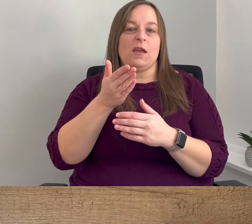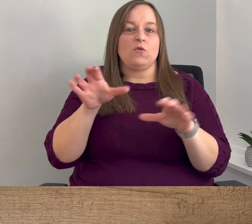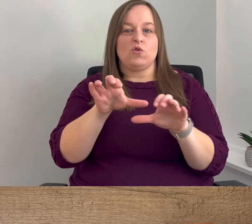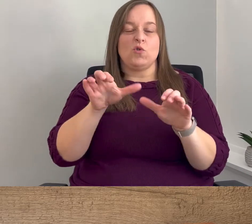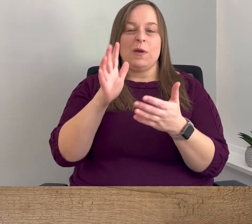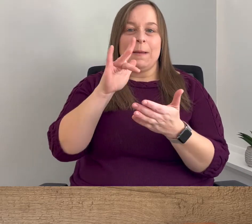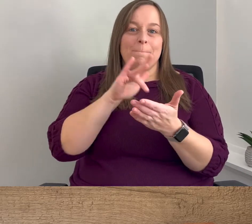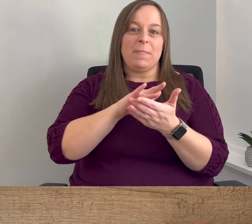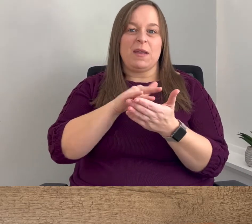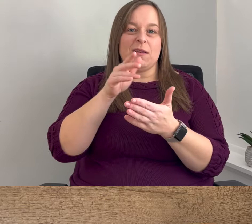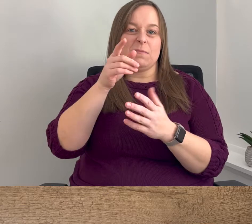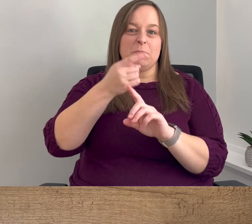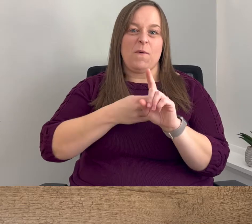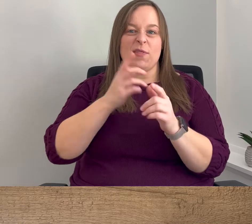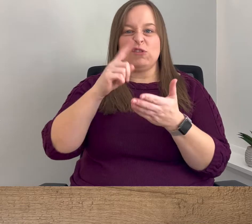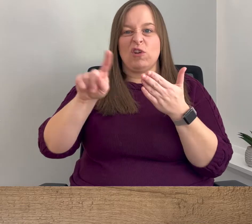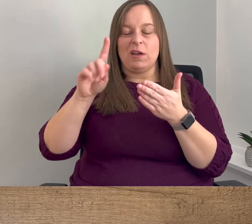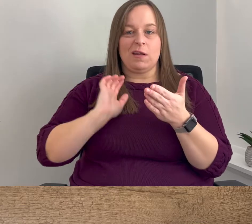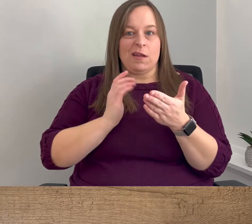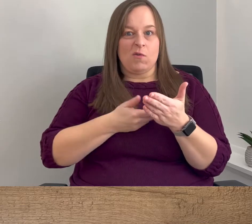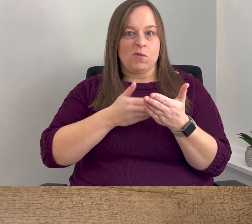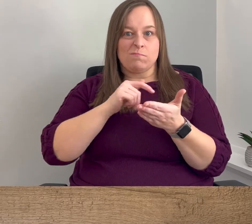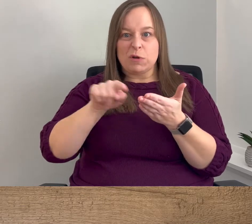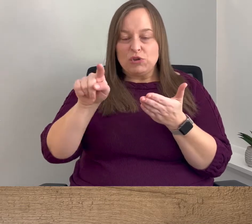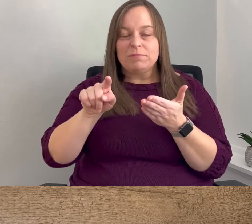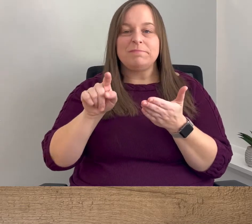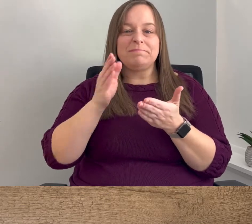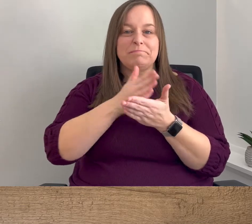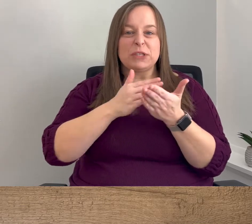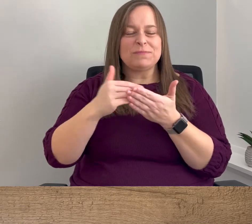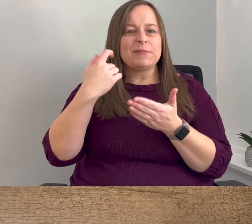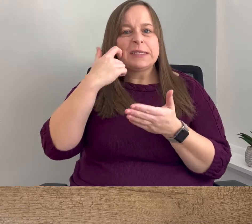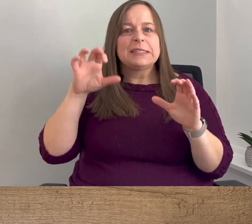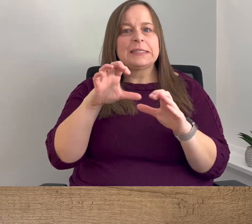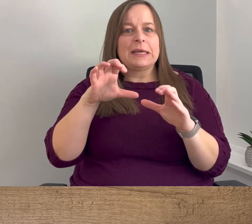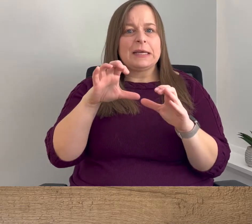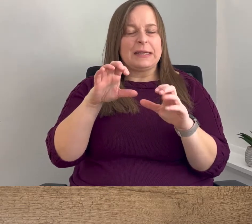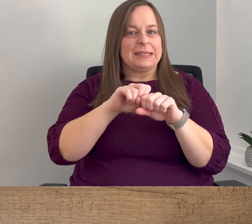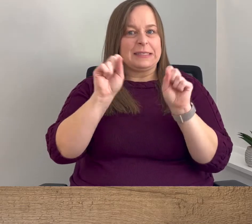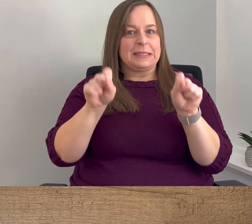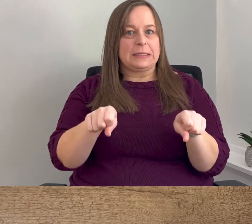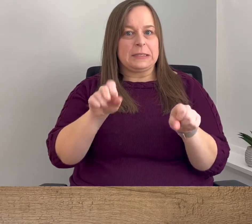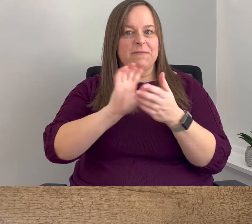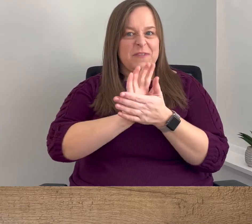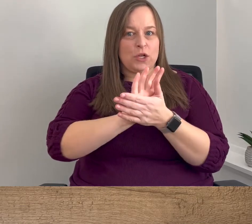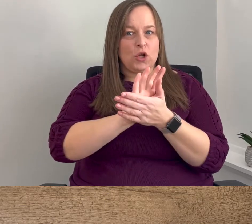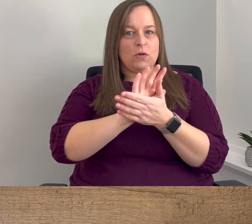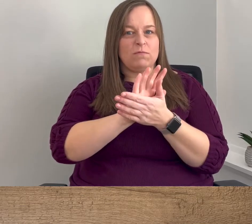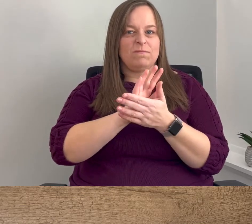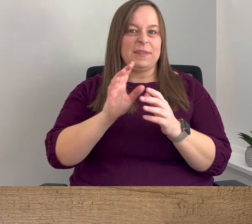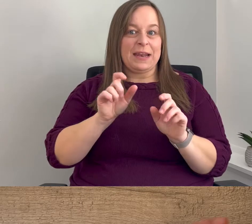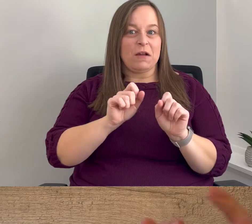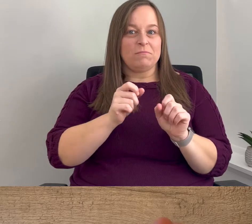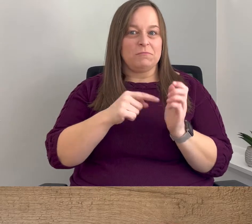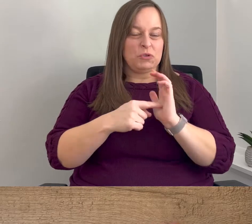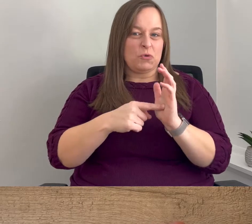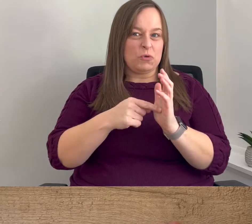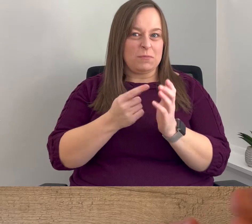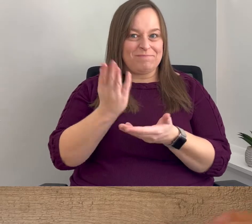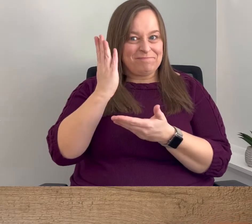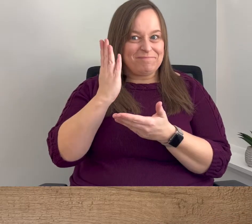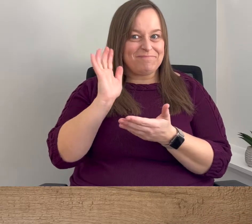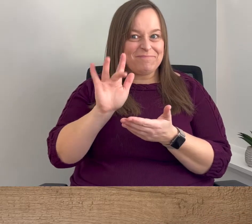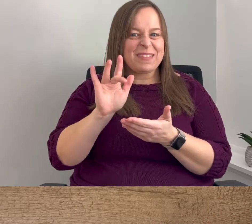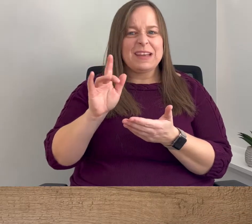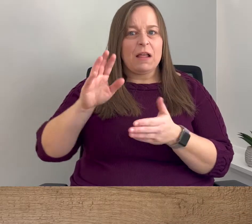Today, we're going to do a mid-month check-in on my budget. I did a video recently on the system that I use that I'll link